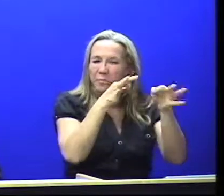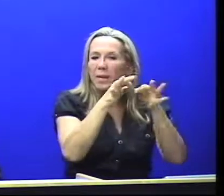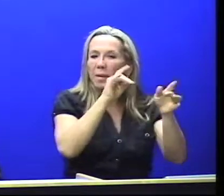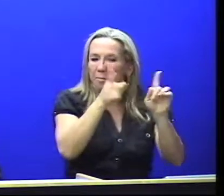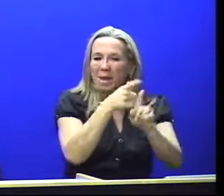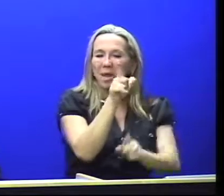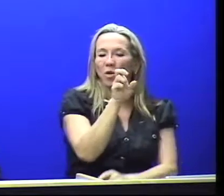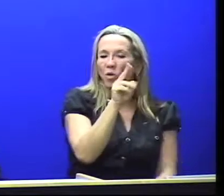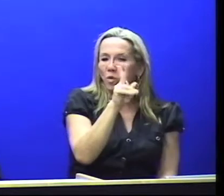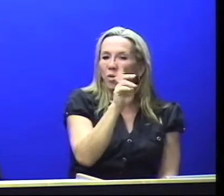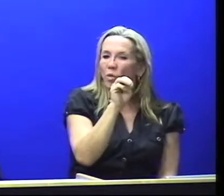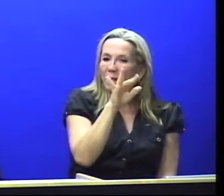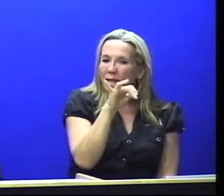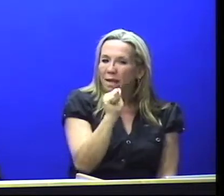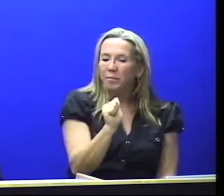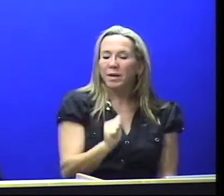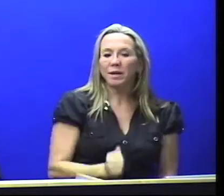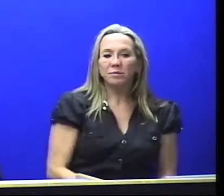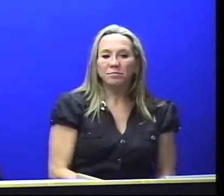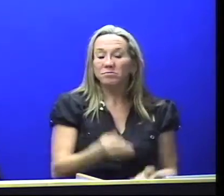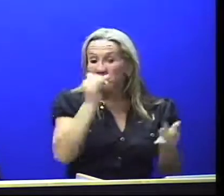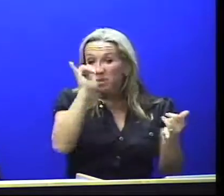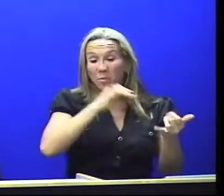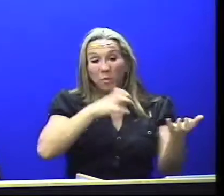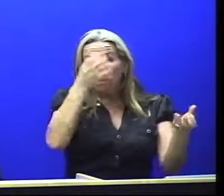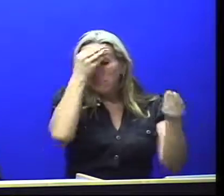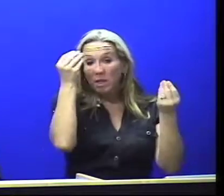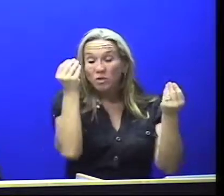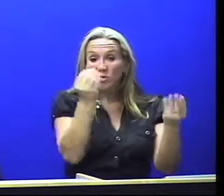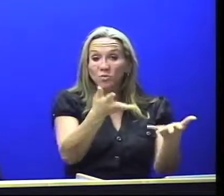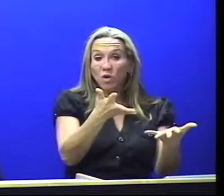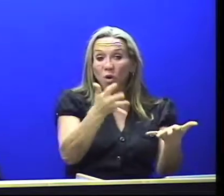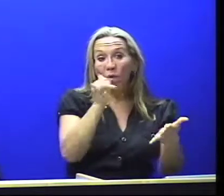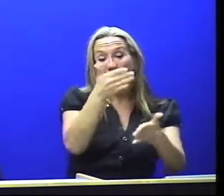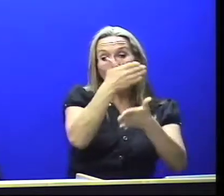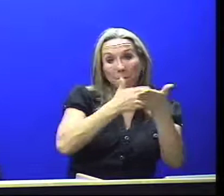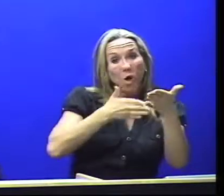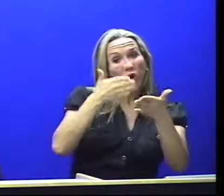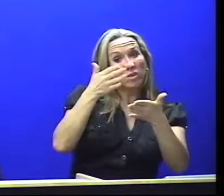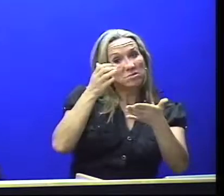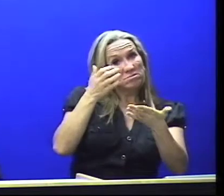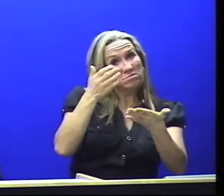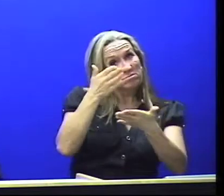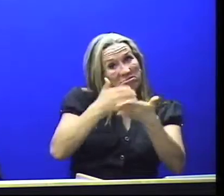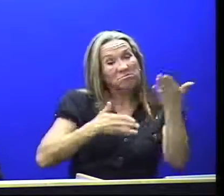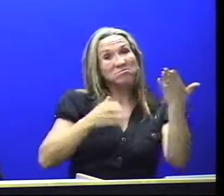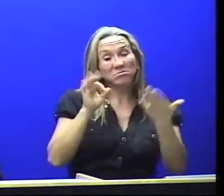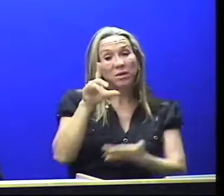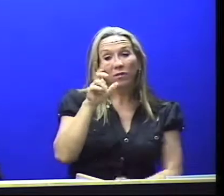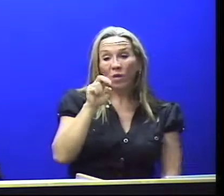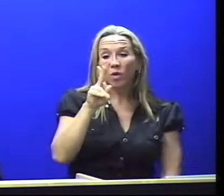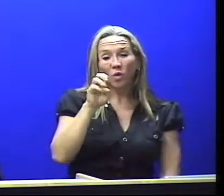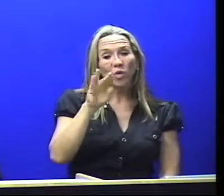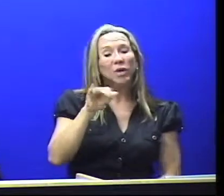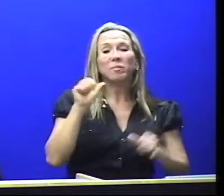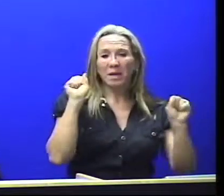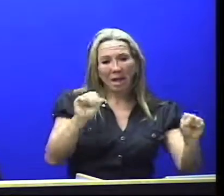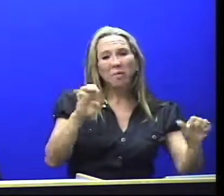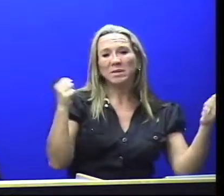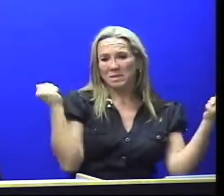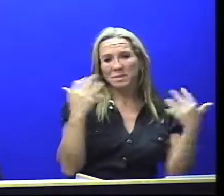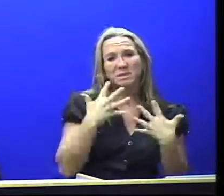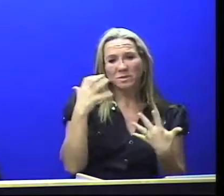about leukemia to let you know that parts of it are very frightening,